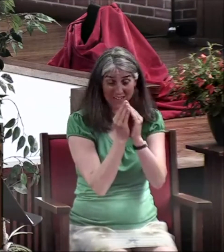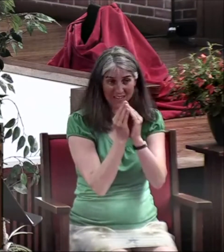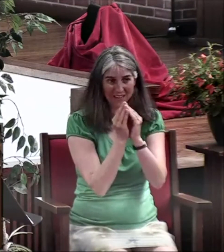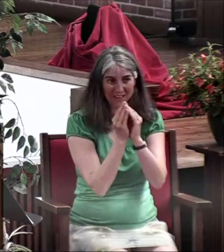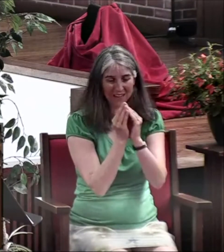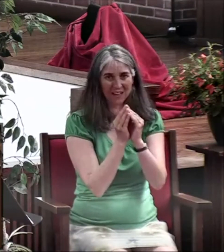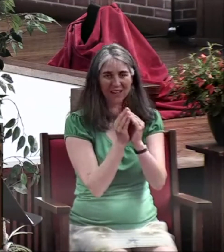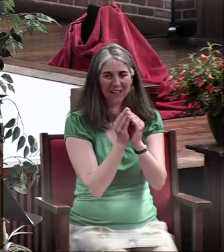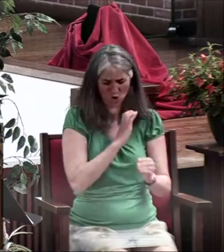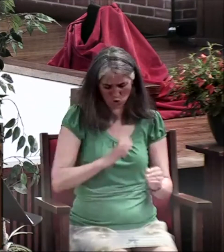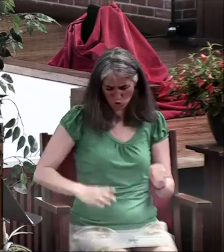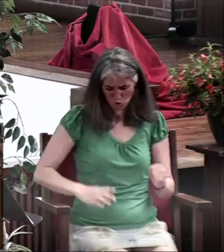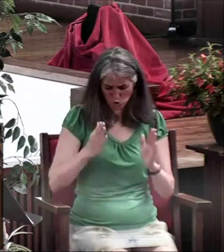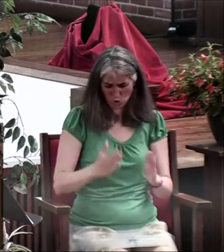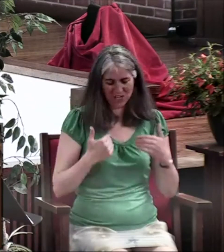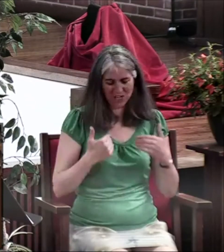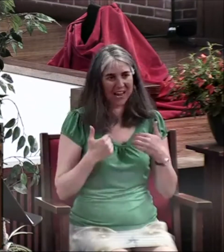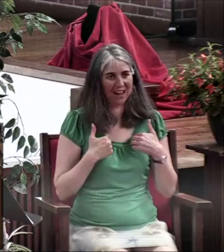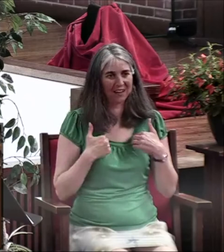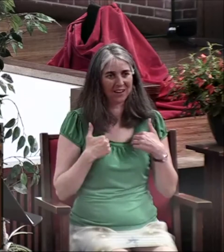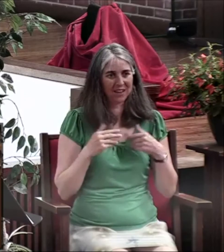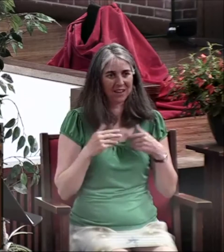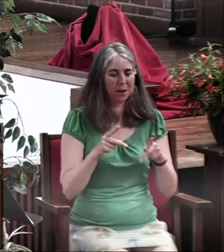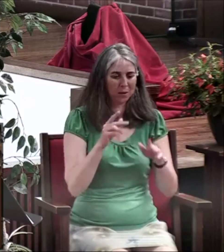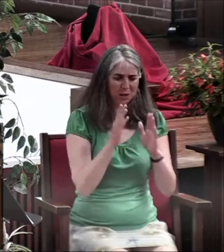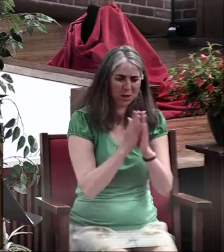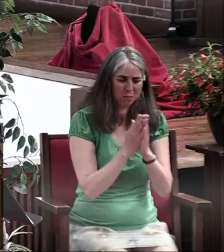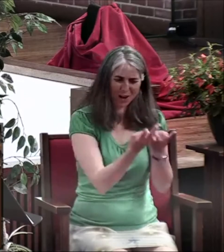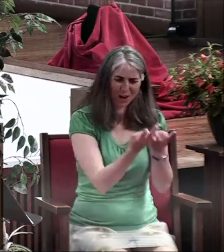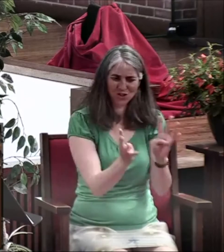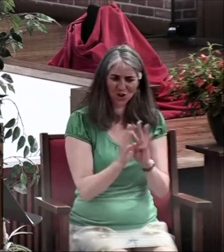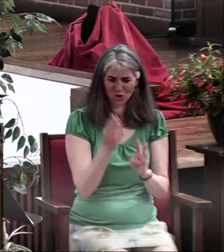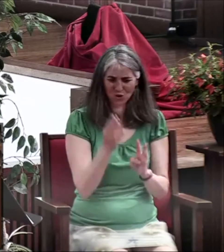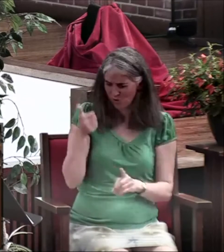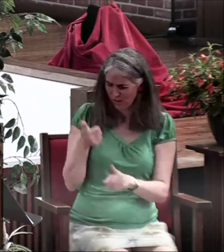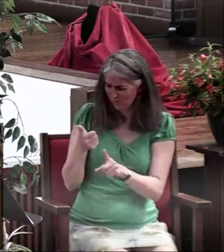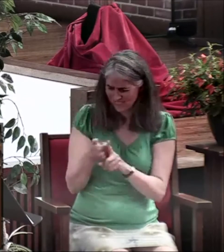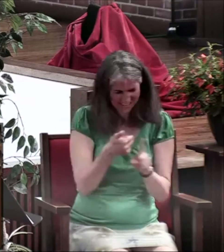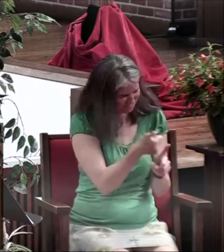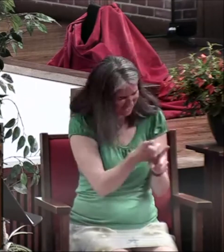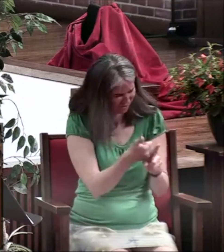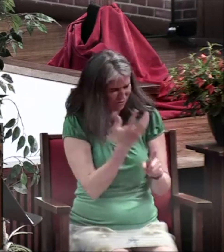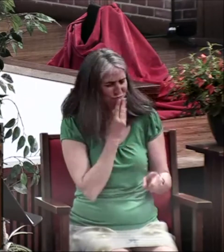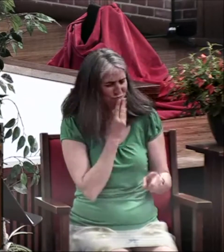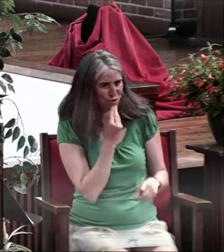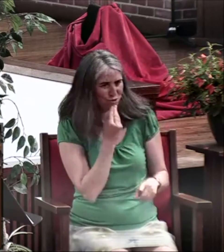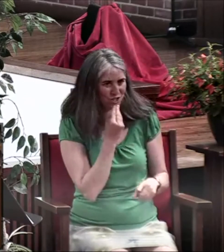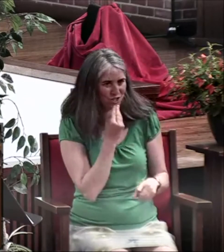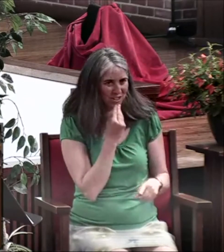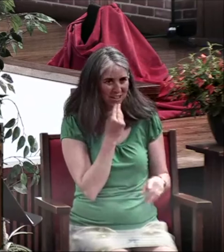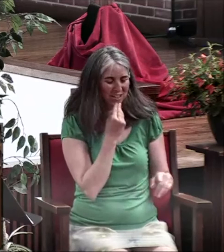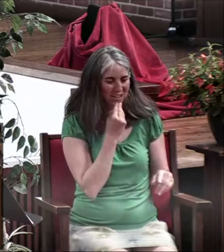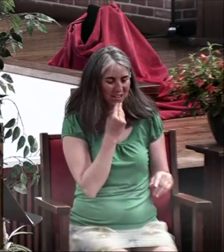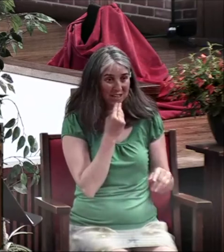by Christians. Well, everybody in the prayer circle knew that Arthur Burns was Jewish, so they would kind of overpass his name when they